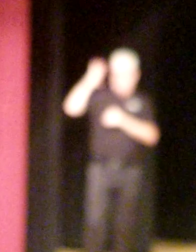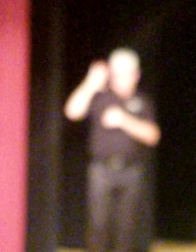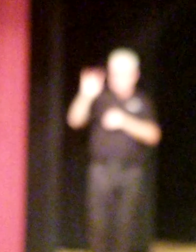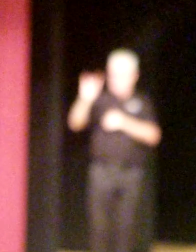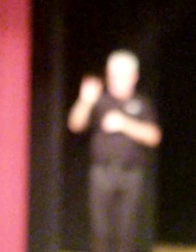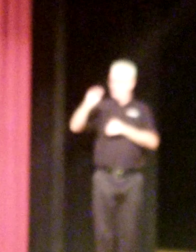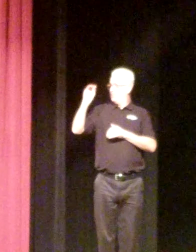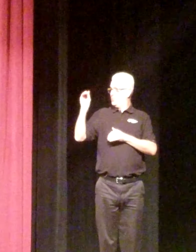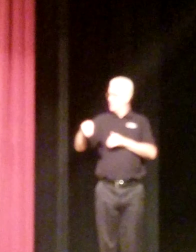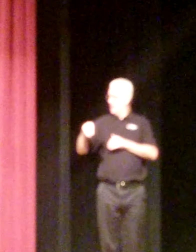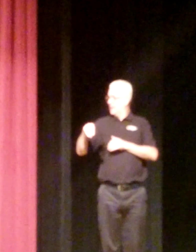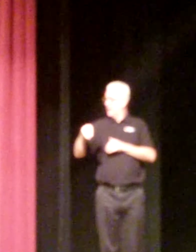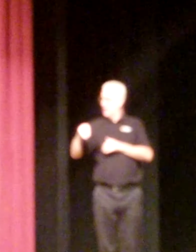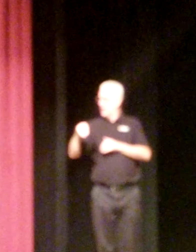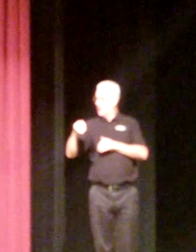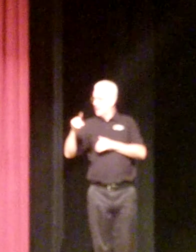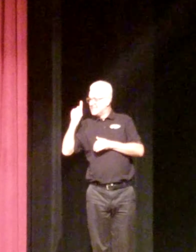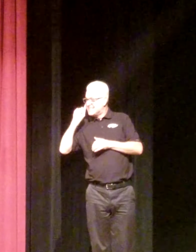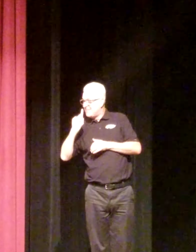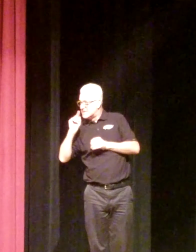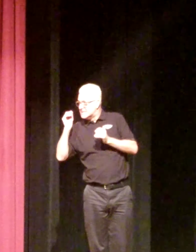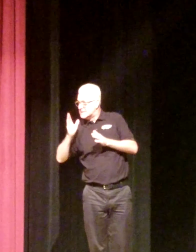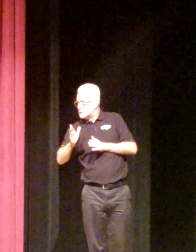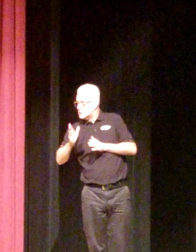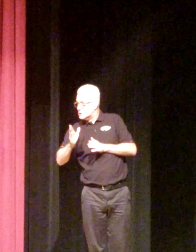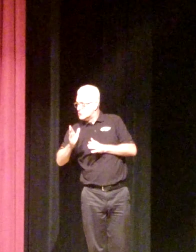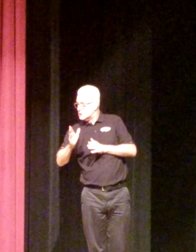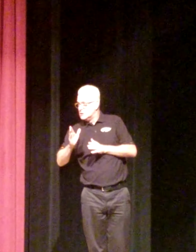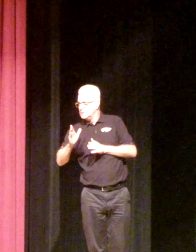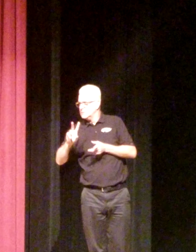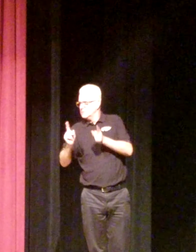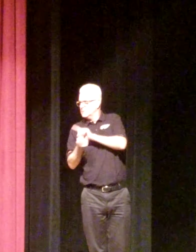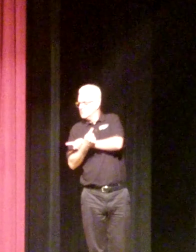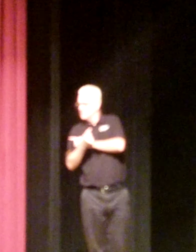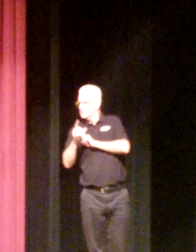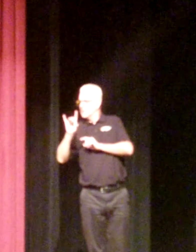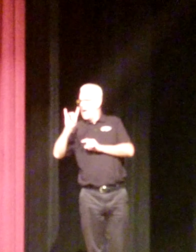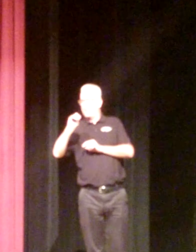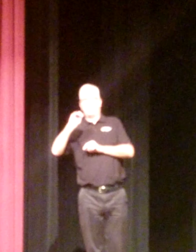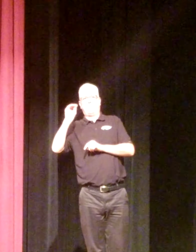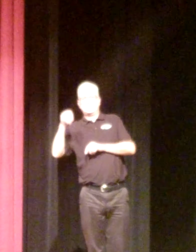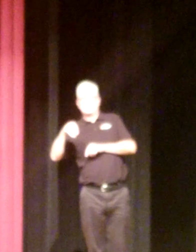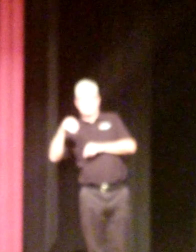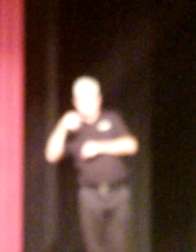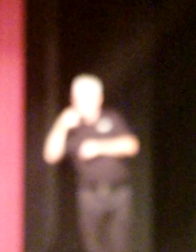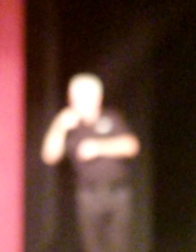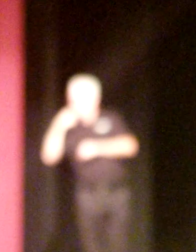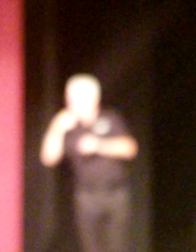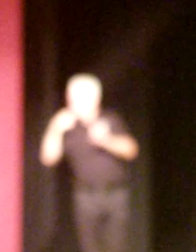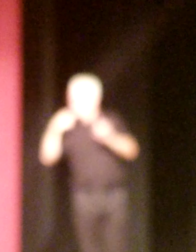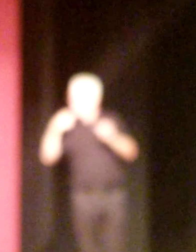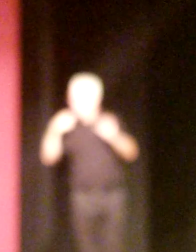So it used to be 80% of deaf teachers. No, I think it's the other way around. 80%